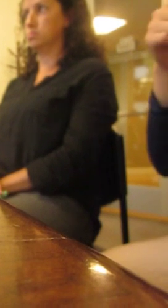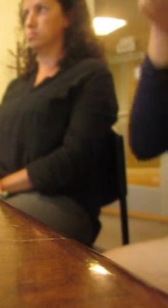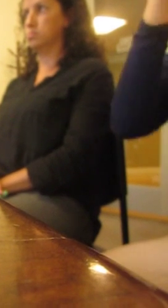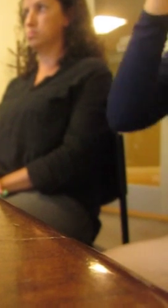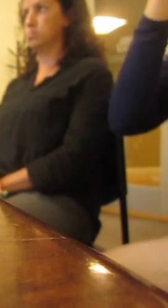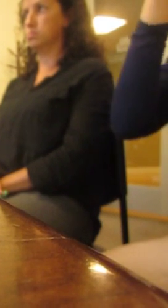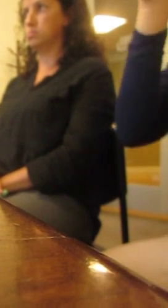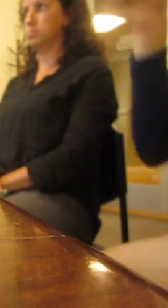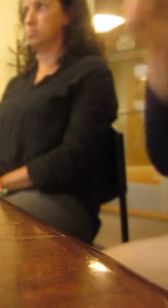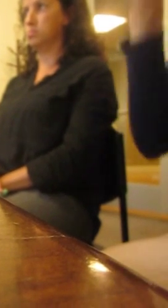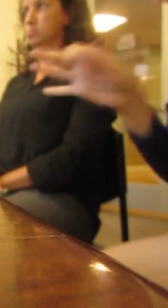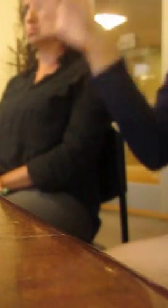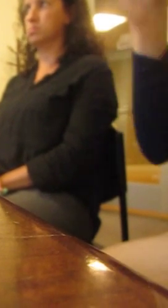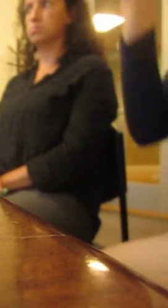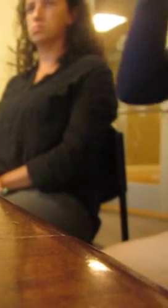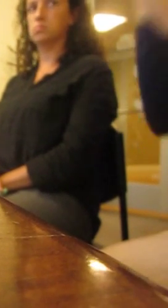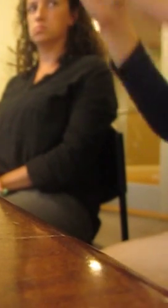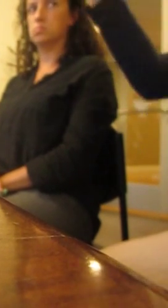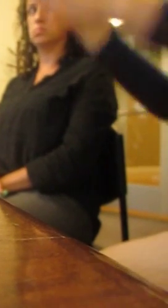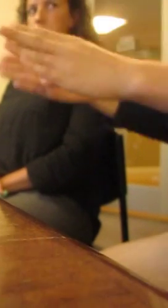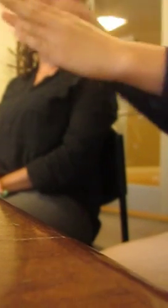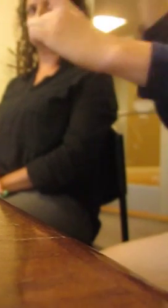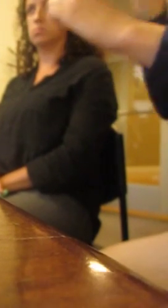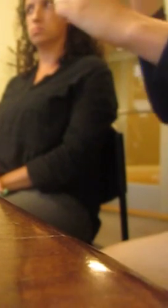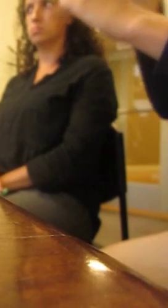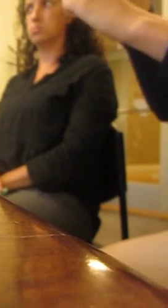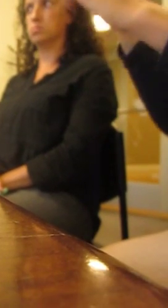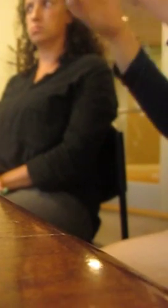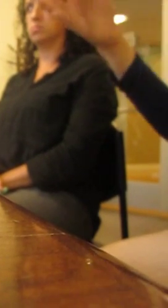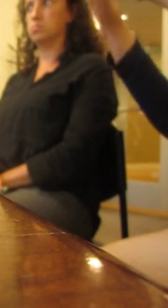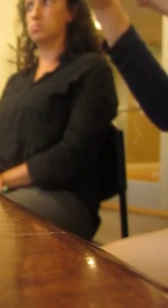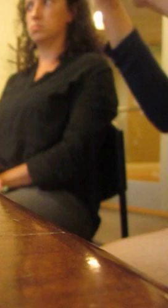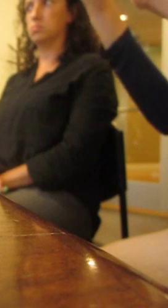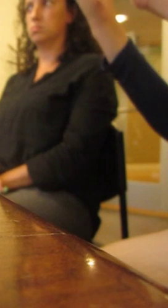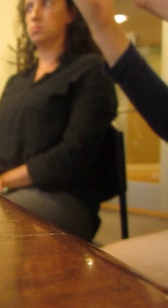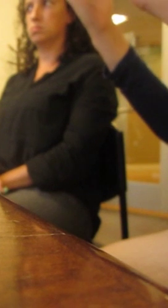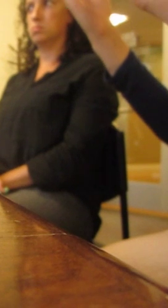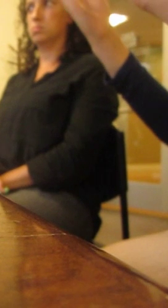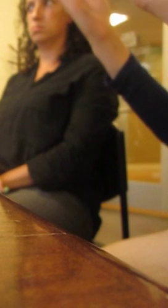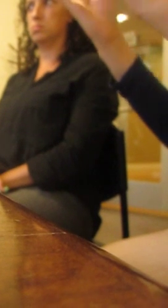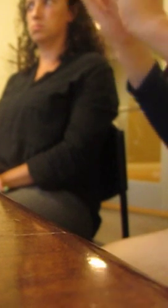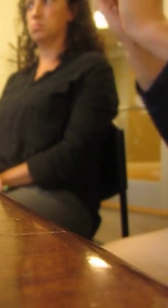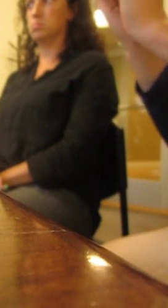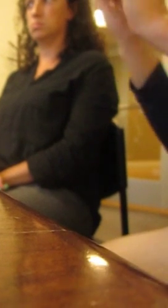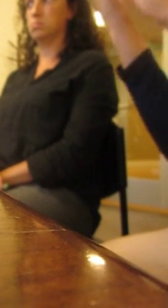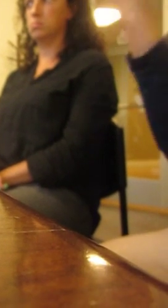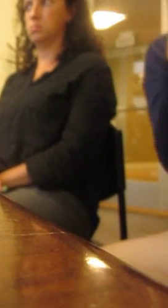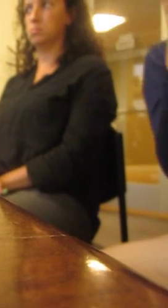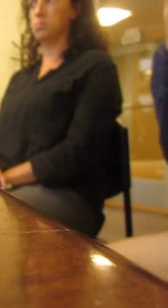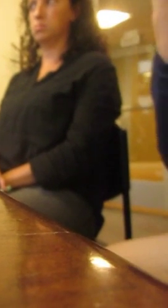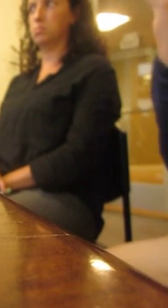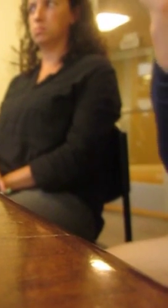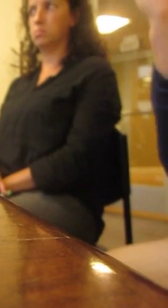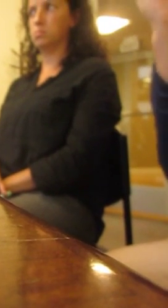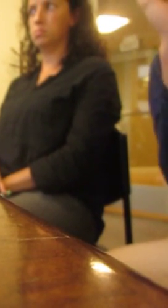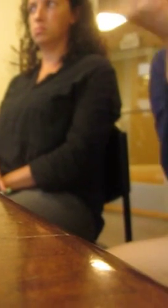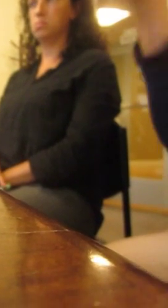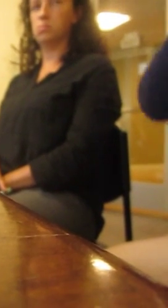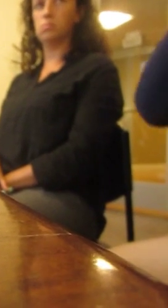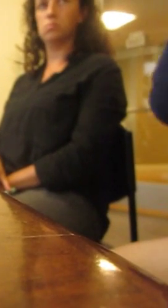to the person who is facilitating, and we probably should just give it back to Tom. Tom. Give him that respect. Oh, yeah. Because